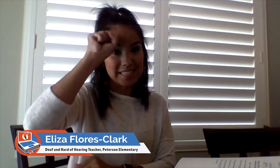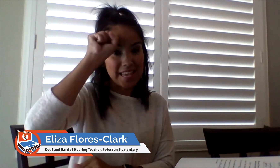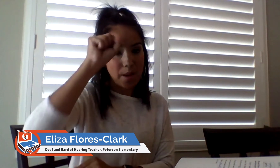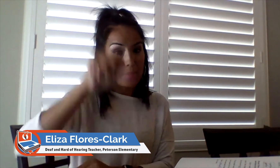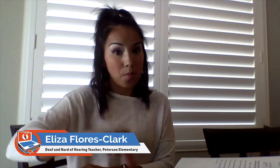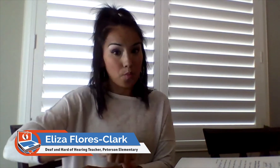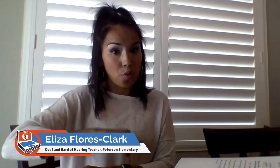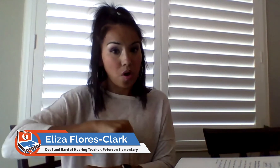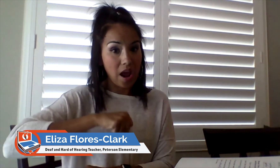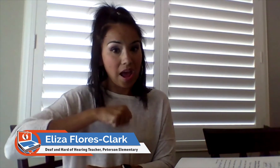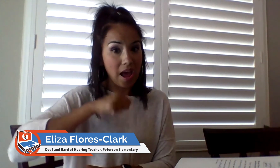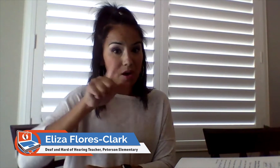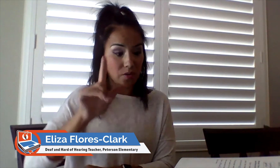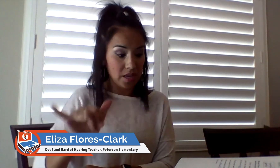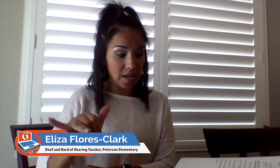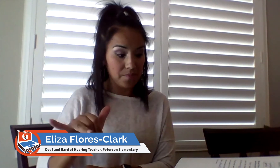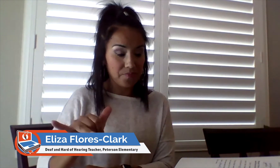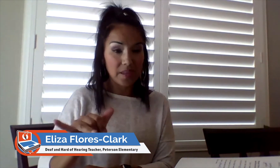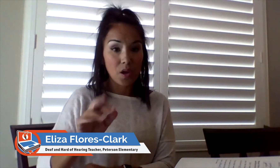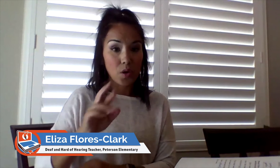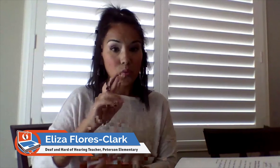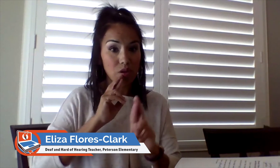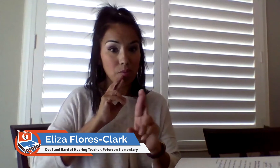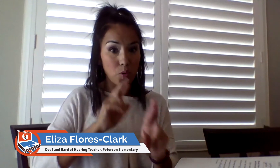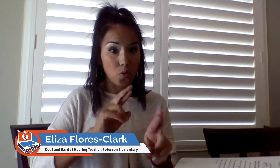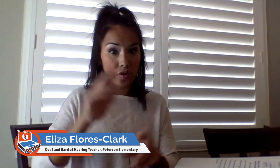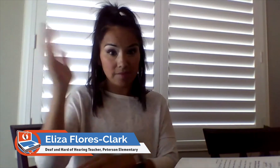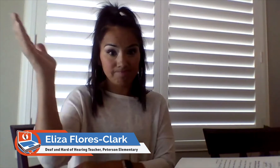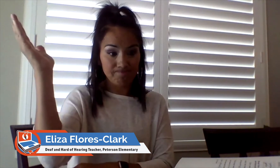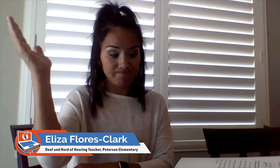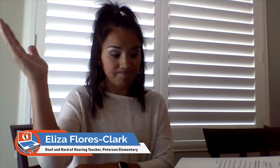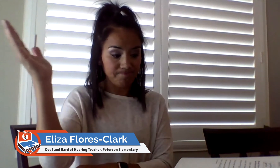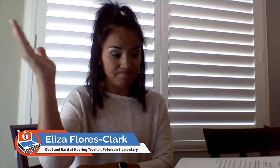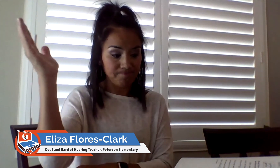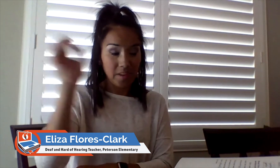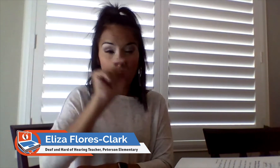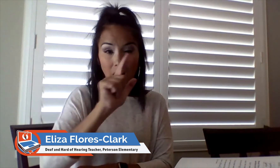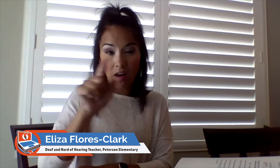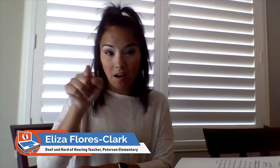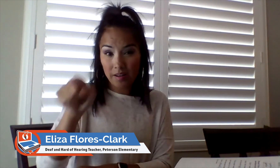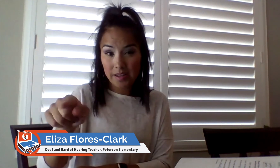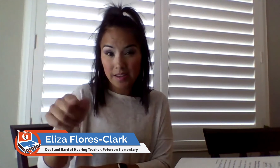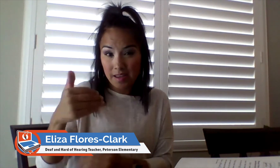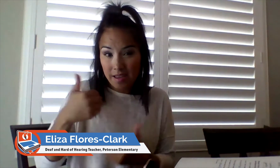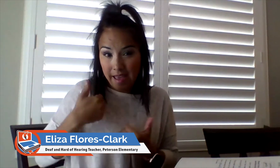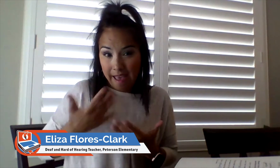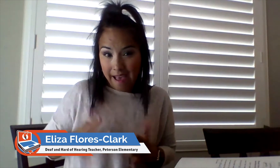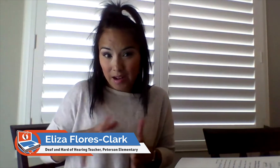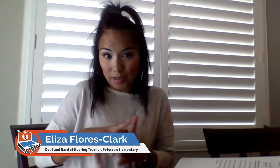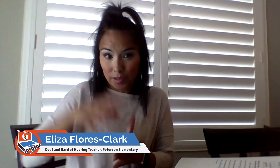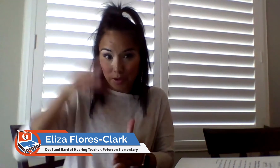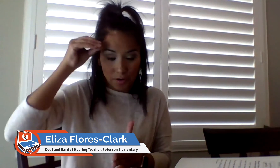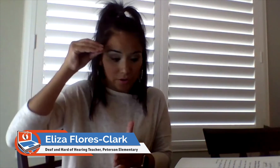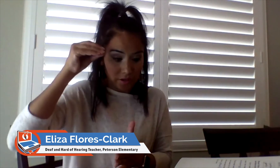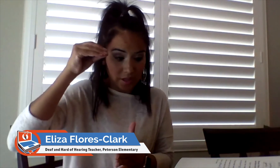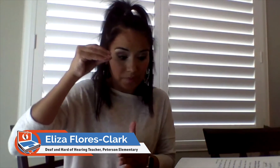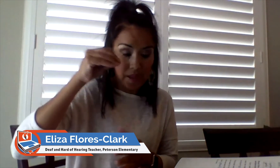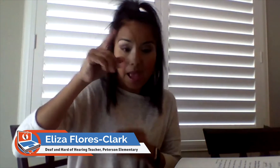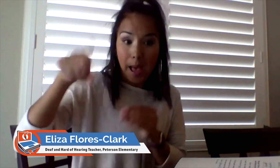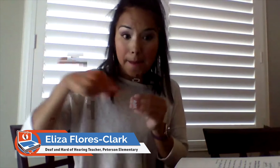Sam proudly reported all he had learned